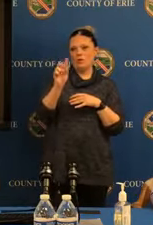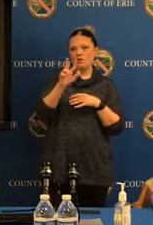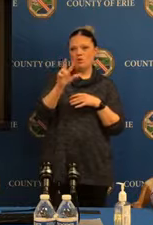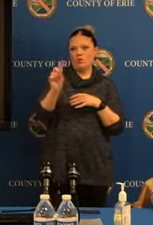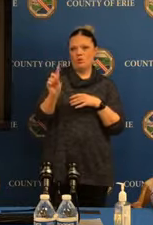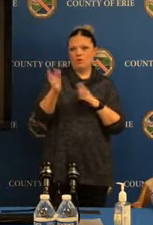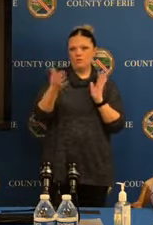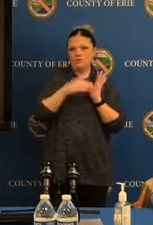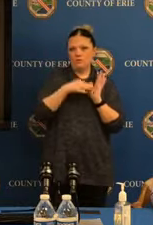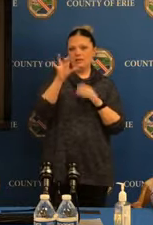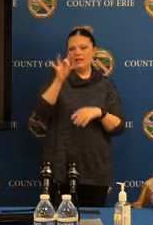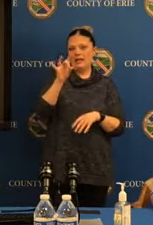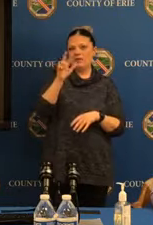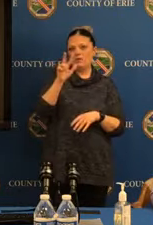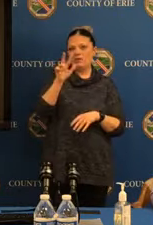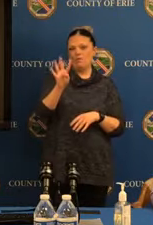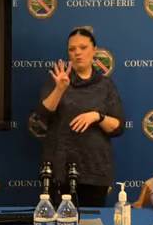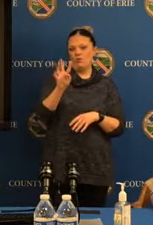834-3131, again,